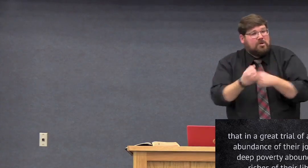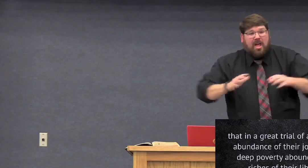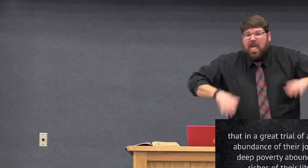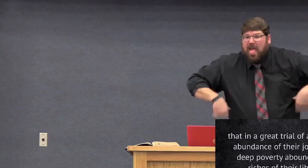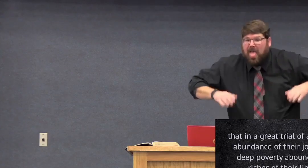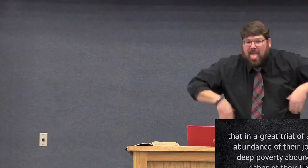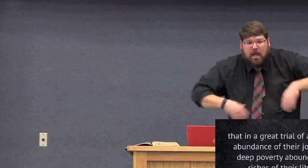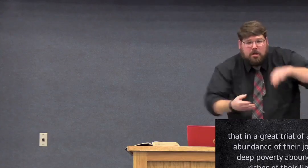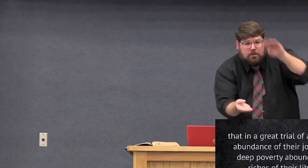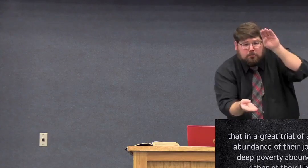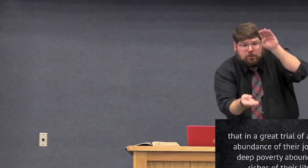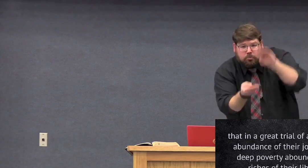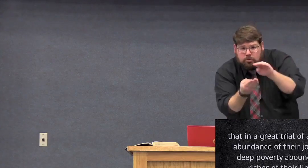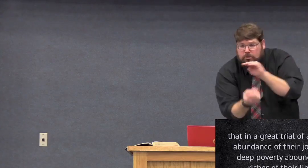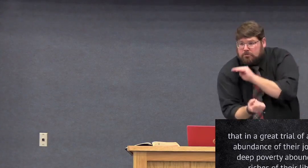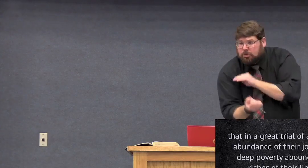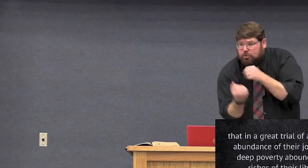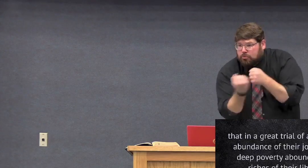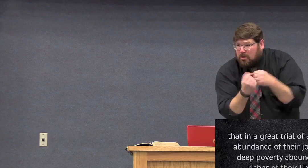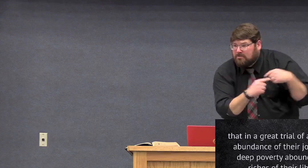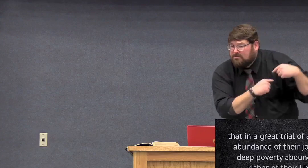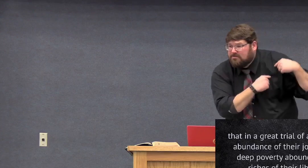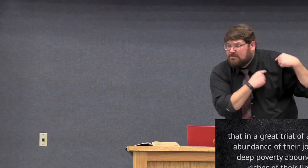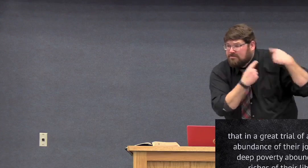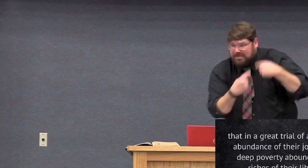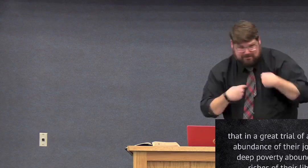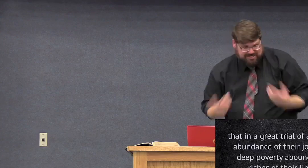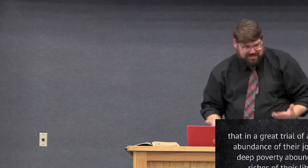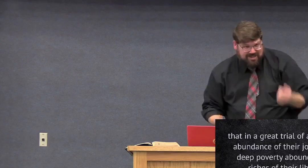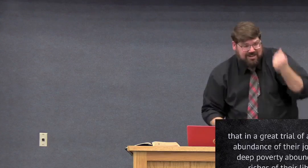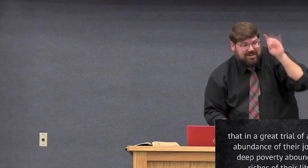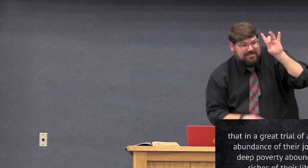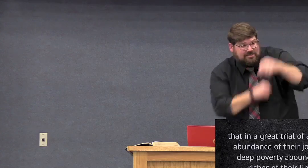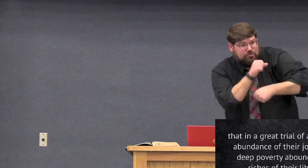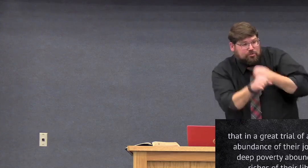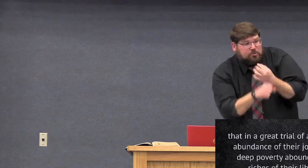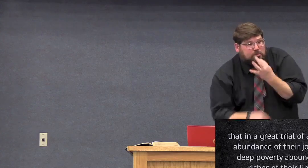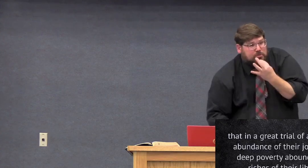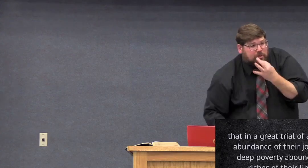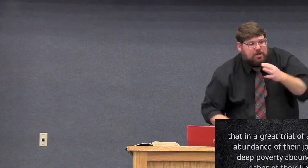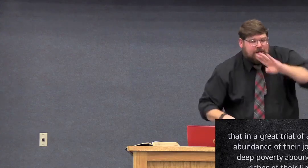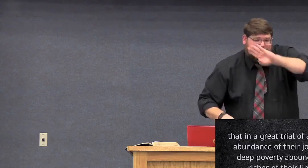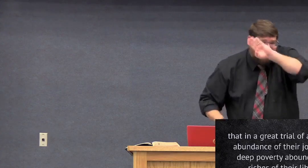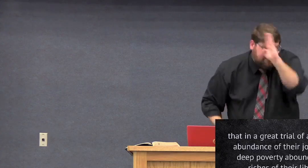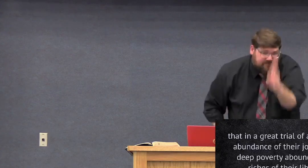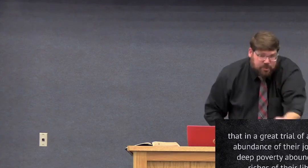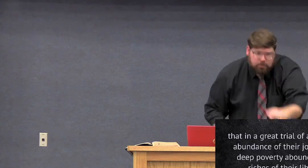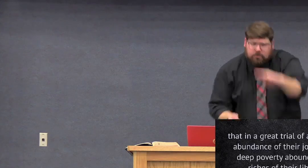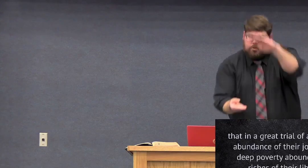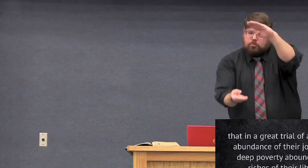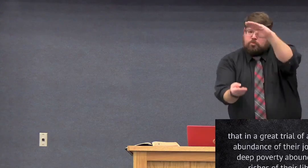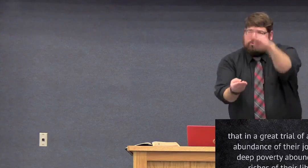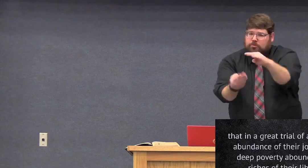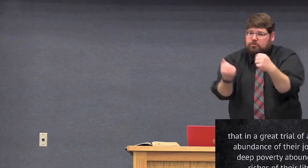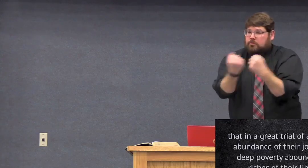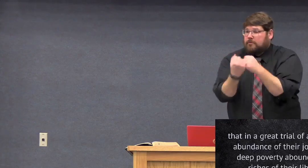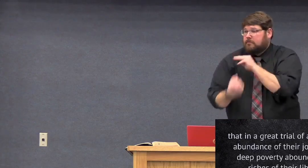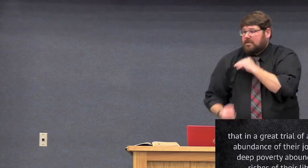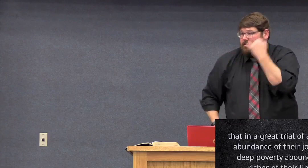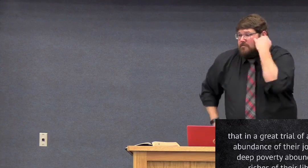provided for our missionaries. We still provided. We never had to reduce the support of our missionaries. I've been here for 18 years, and